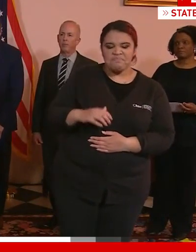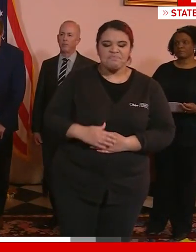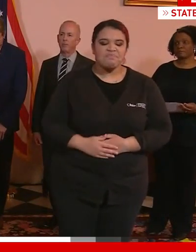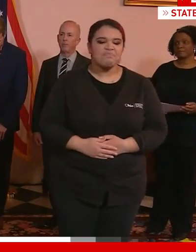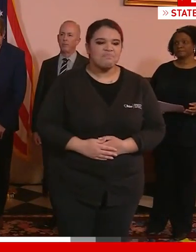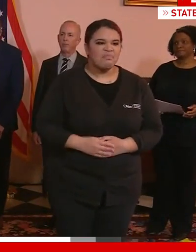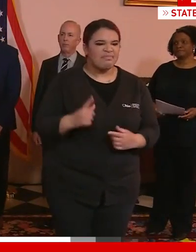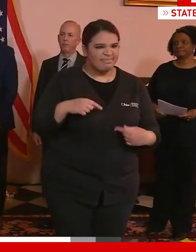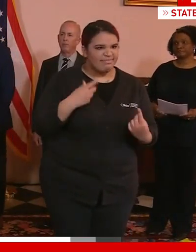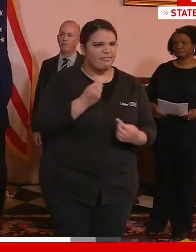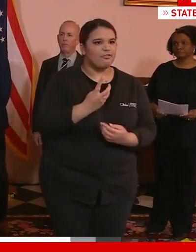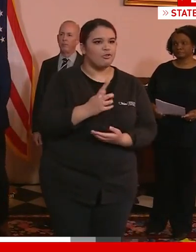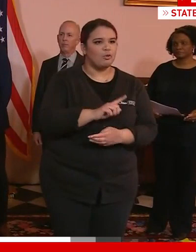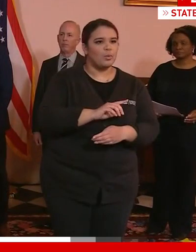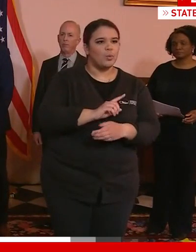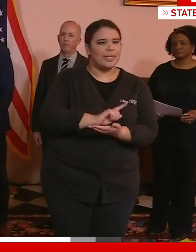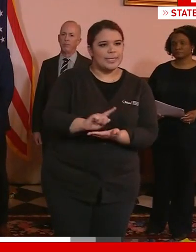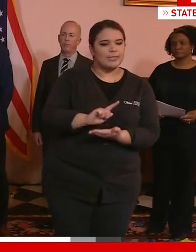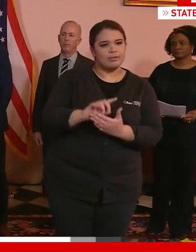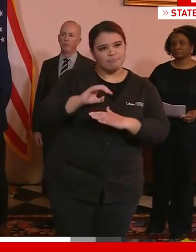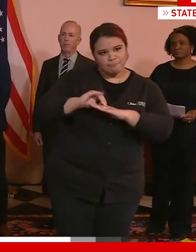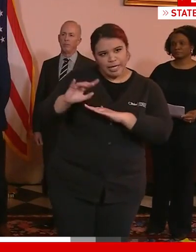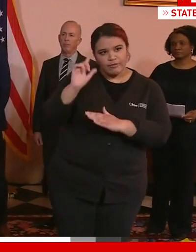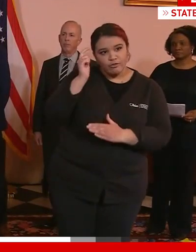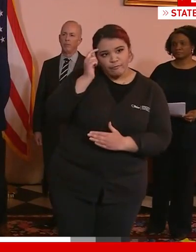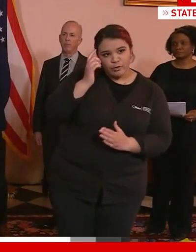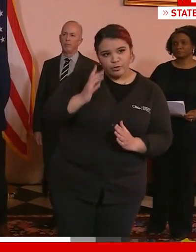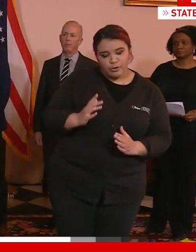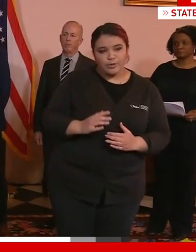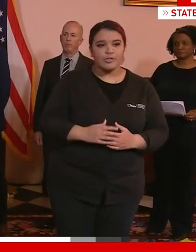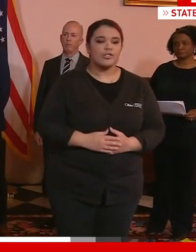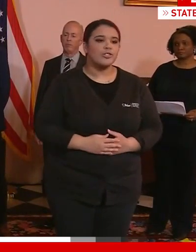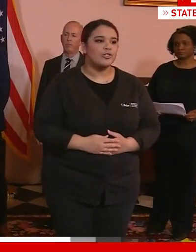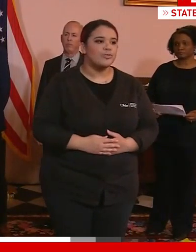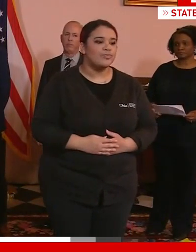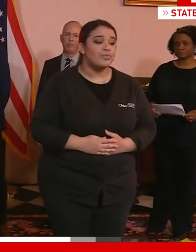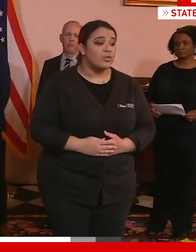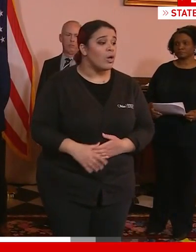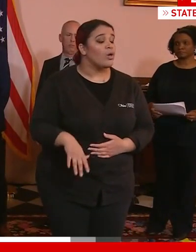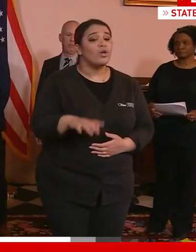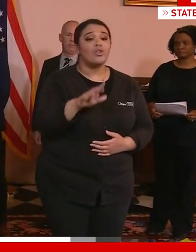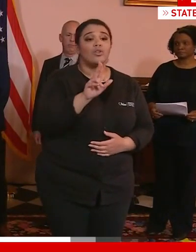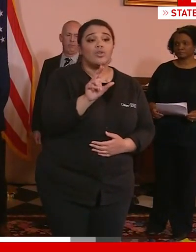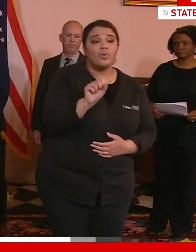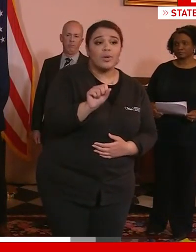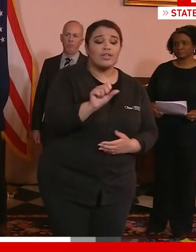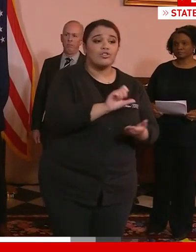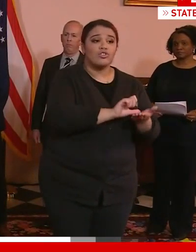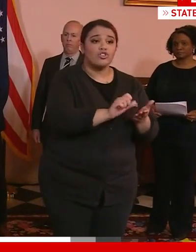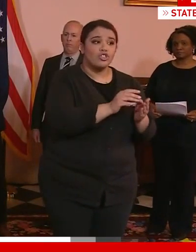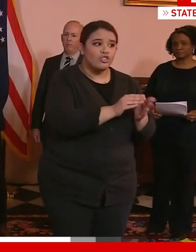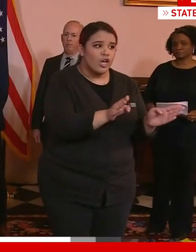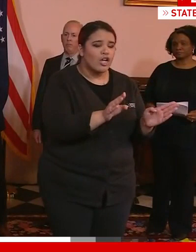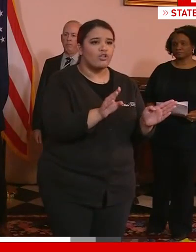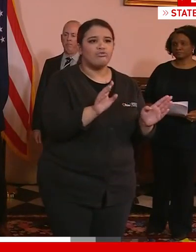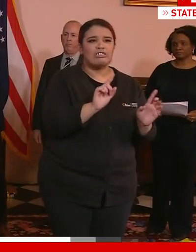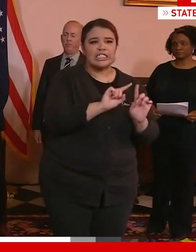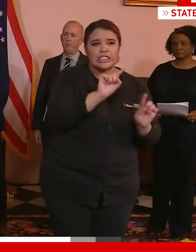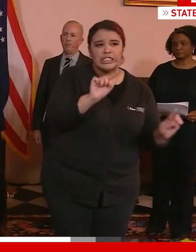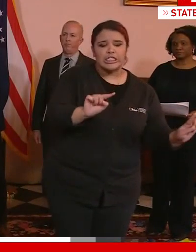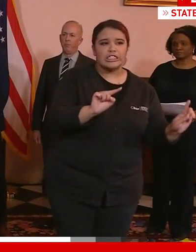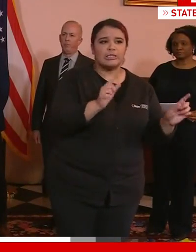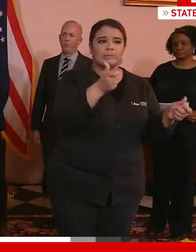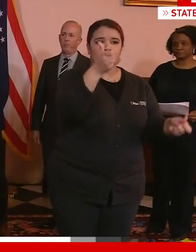worked really on some direction that came from the American College of Surgeons, the U.S. Surgeon General, and what we're seeing going on in the state